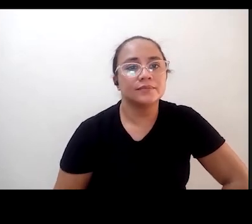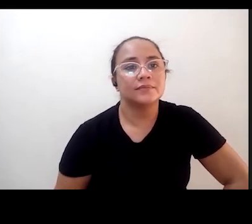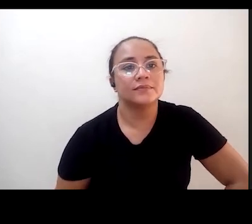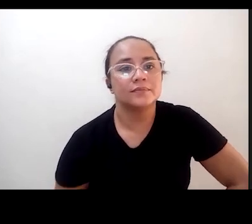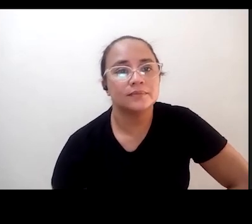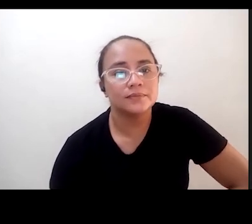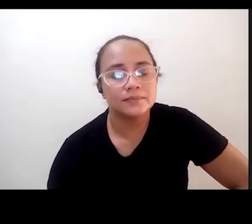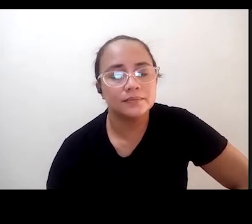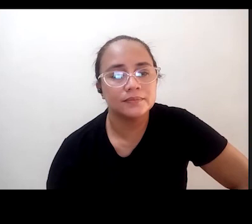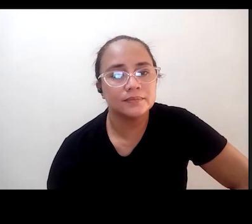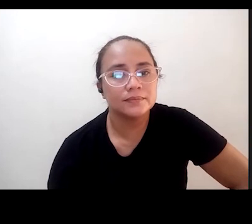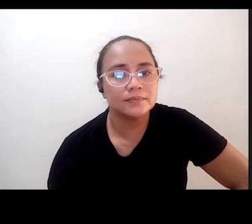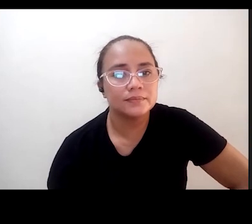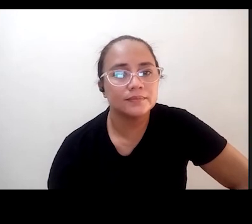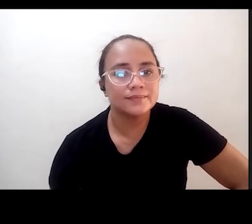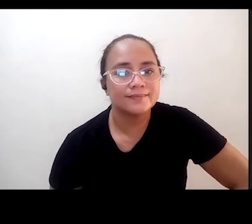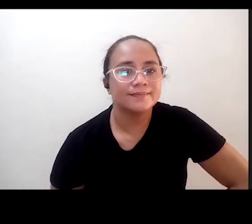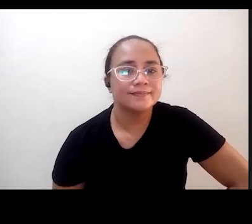Yes.